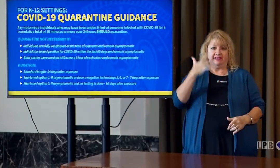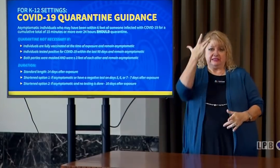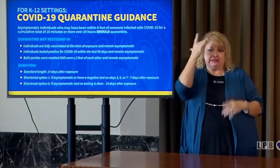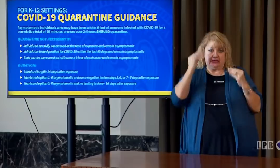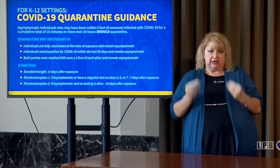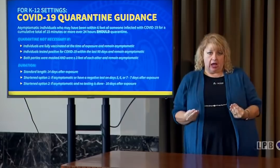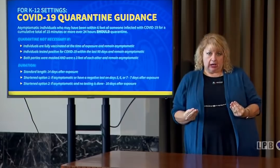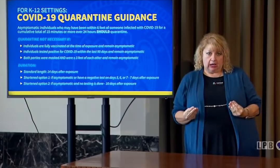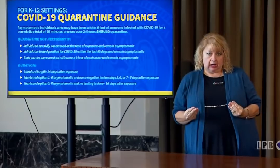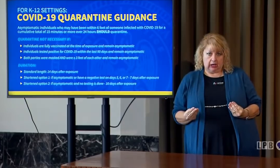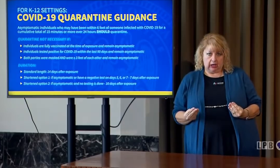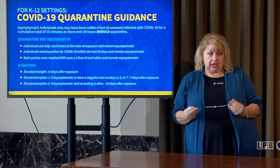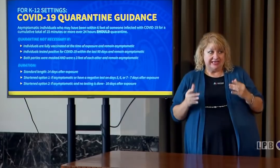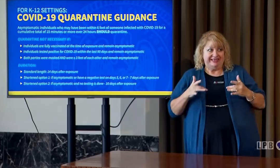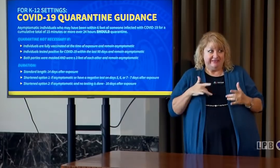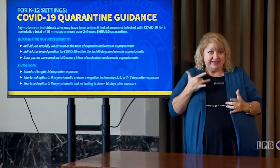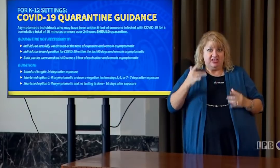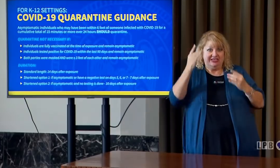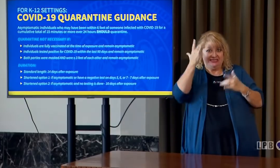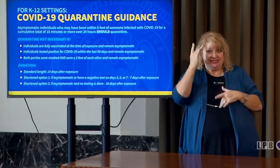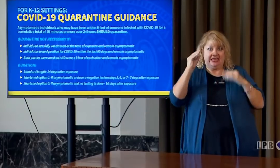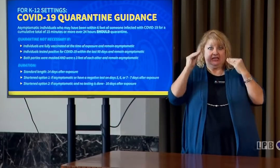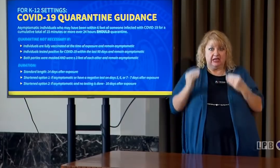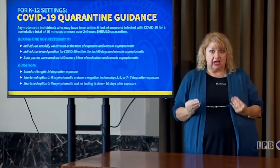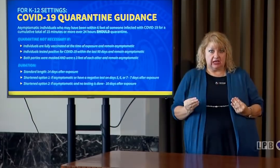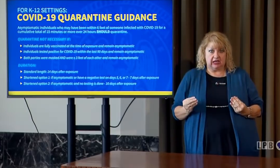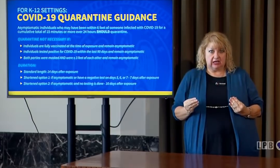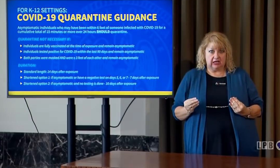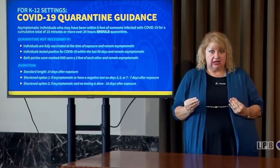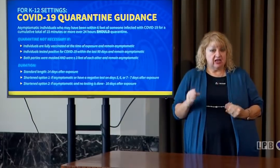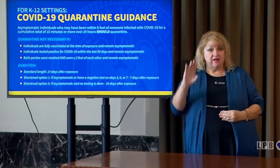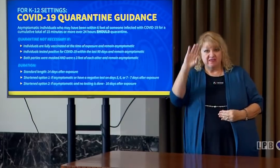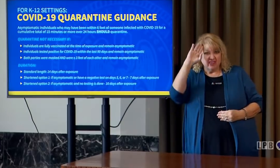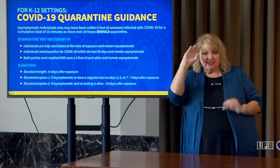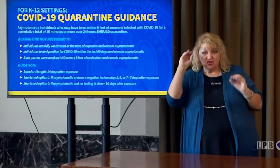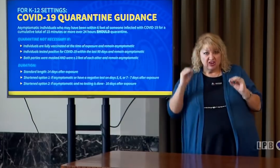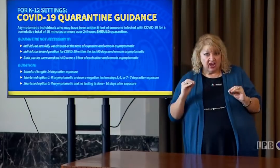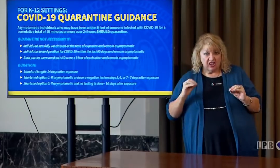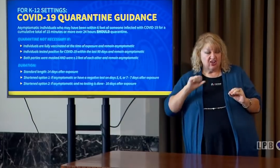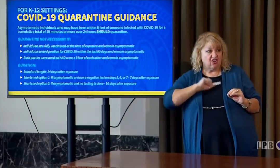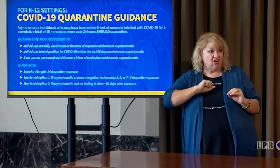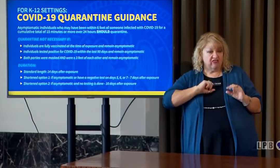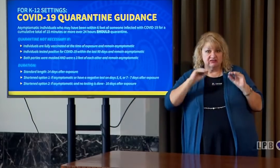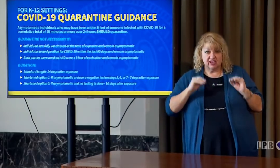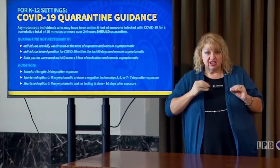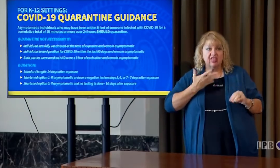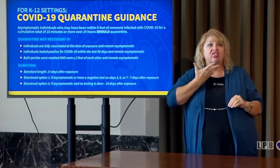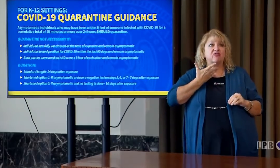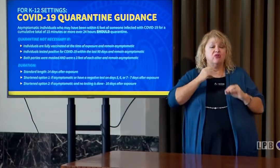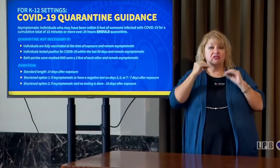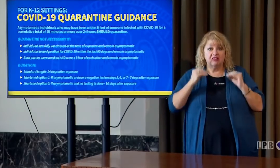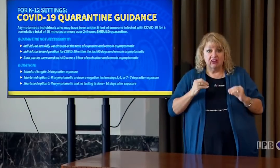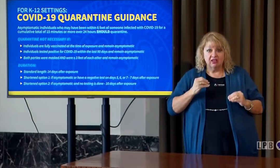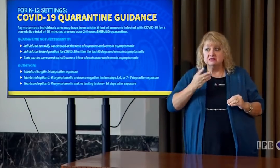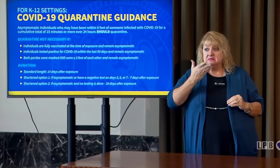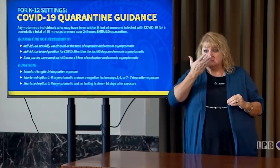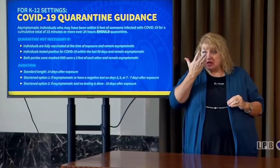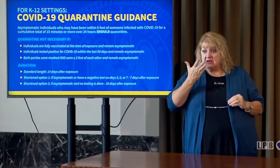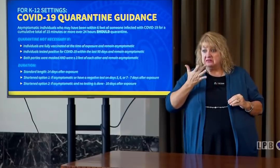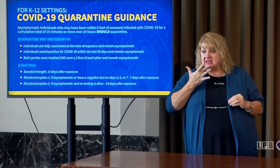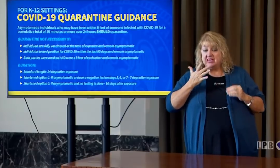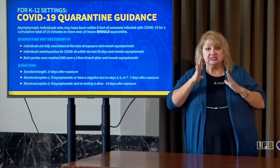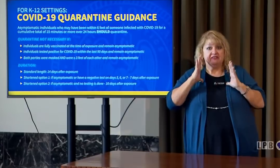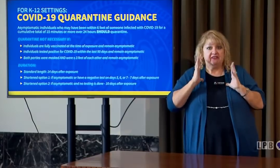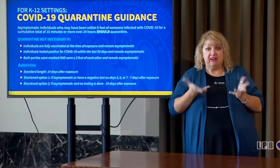people have absolutely no symptoms. So they have no idea that they're infectious. So you can't just say, if you're sick, stay home. That's